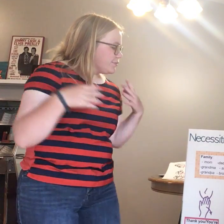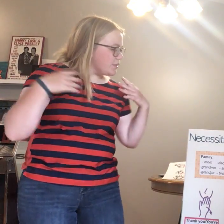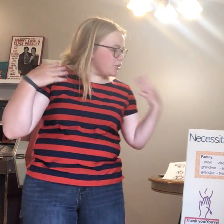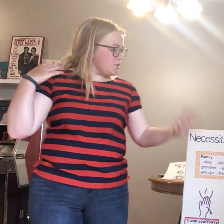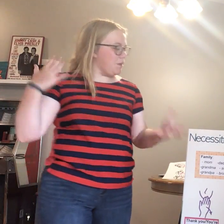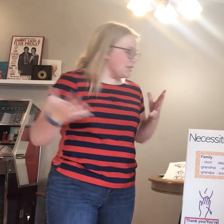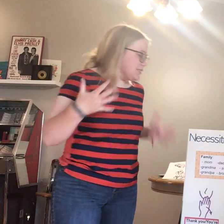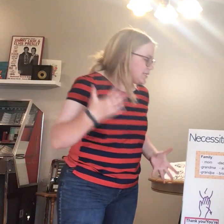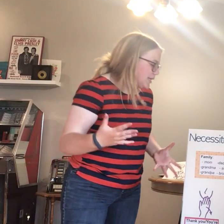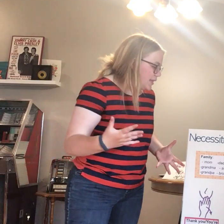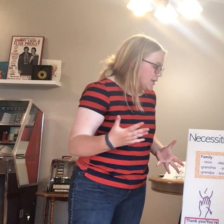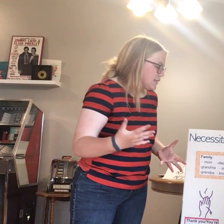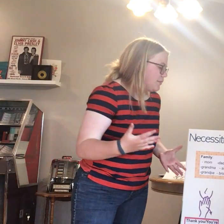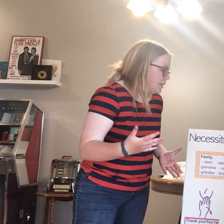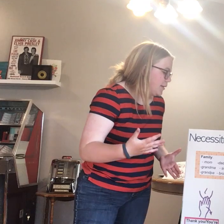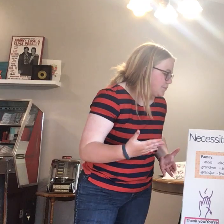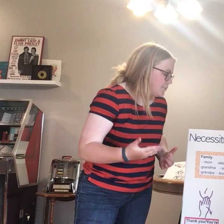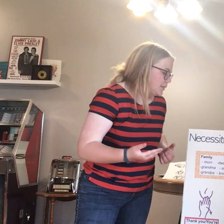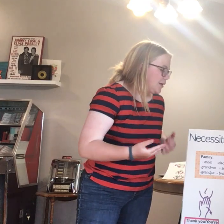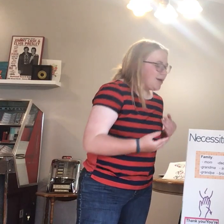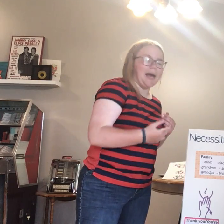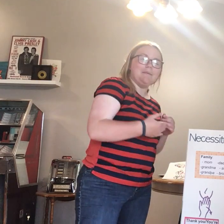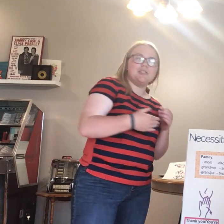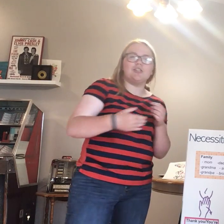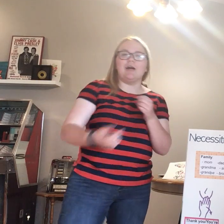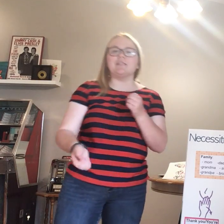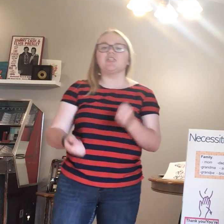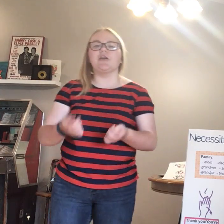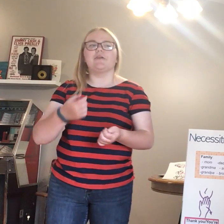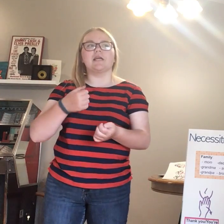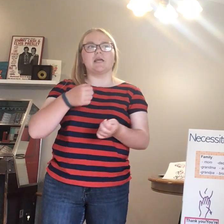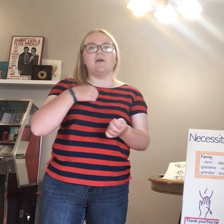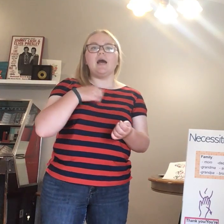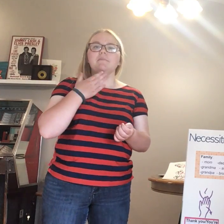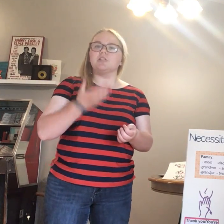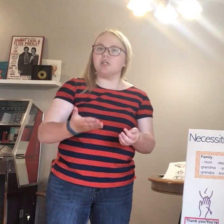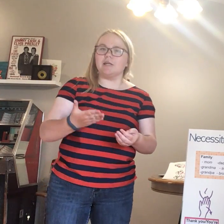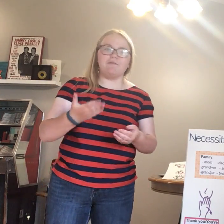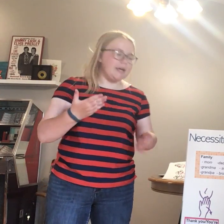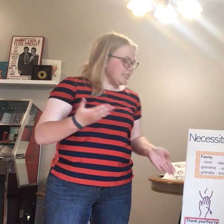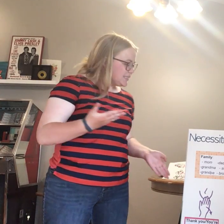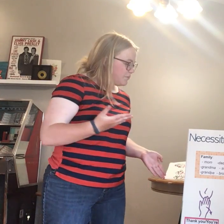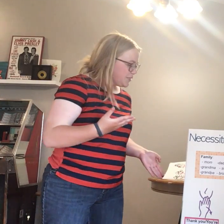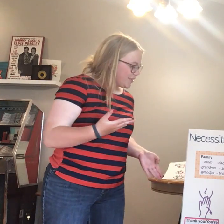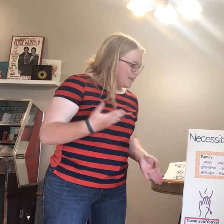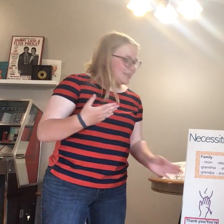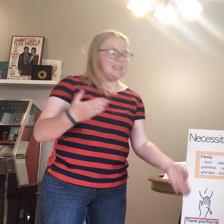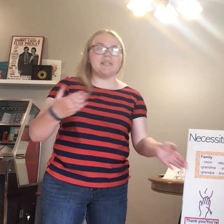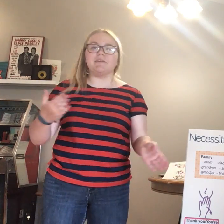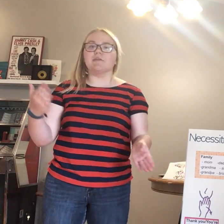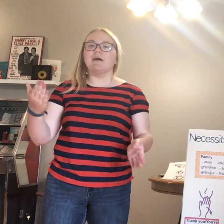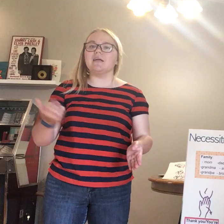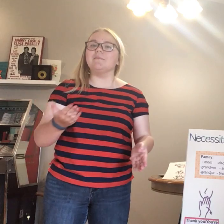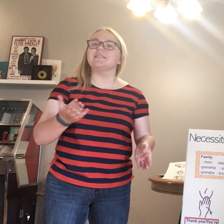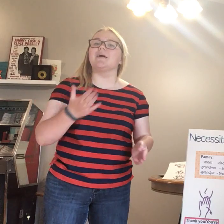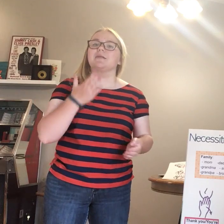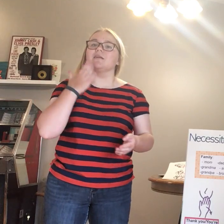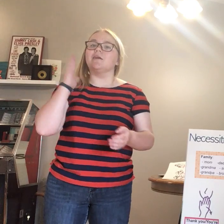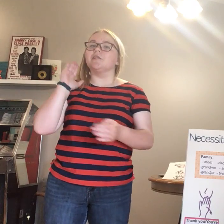Some responses to this can be, I'm good. So you can go, I'm good. Very similar to thank you and you're welcome, except